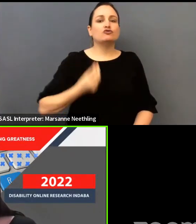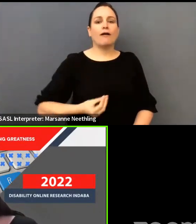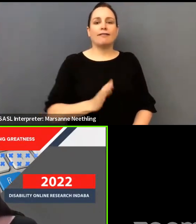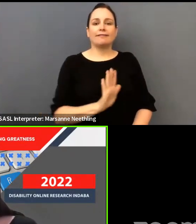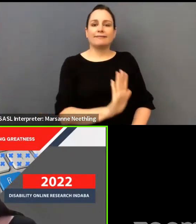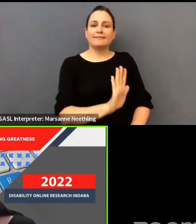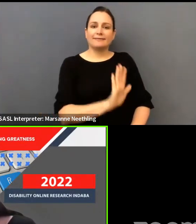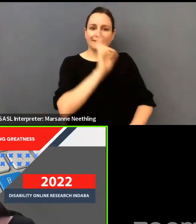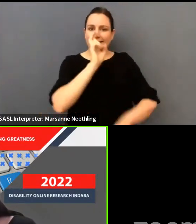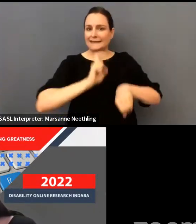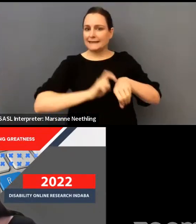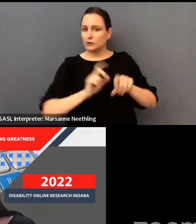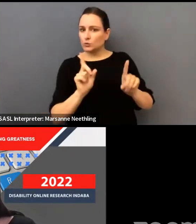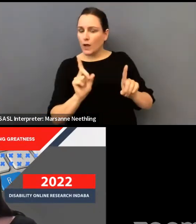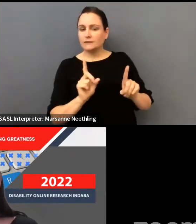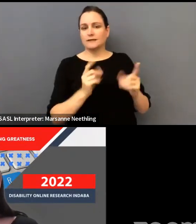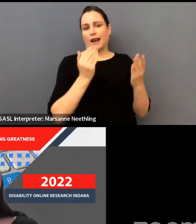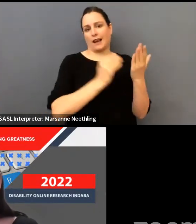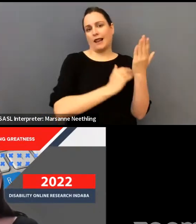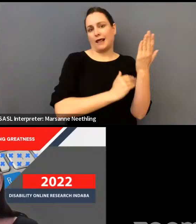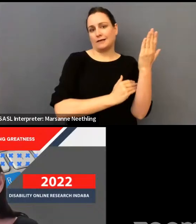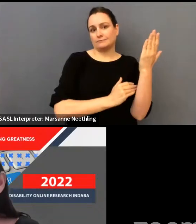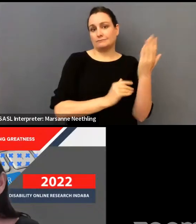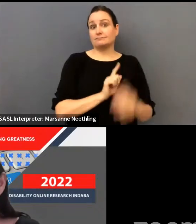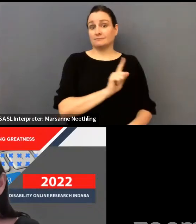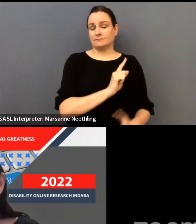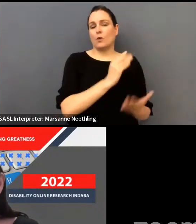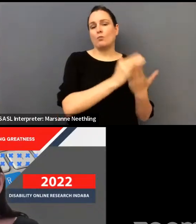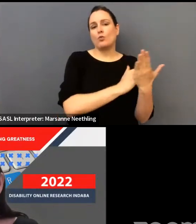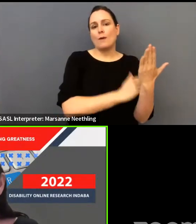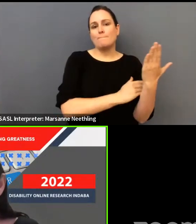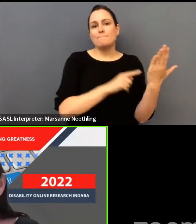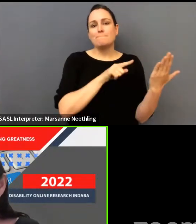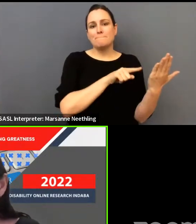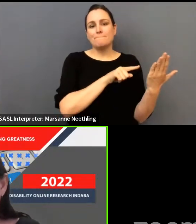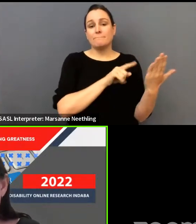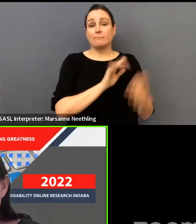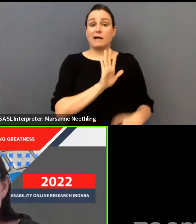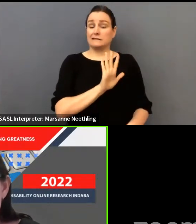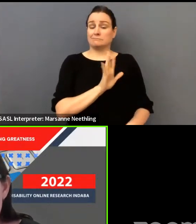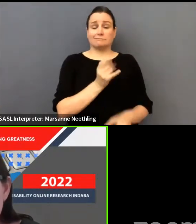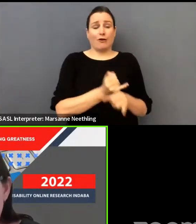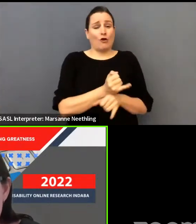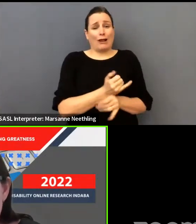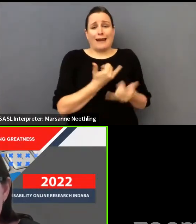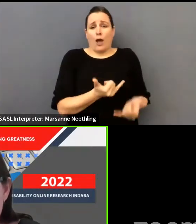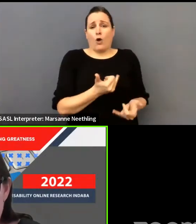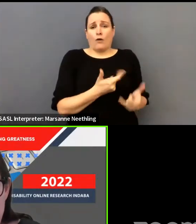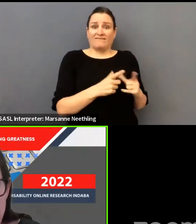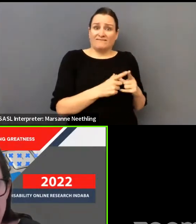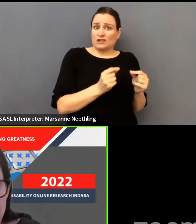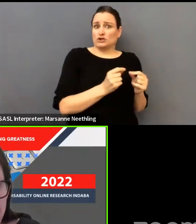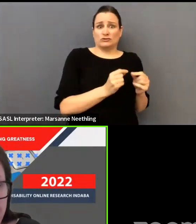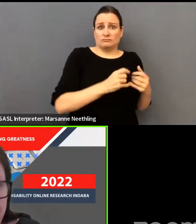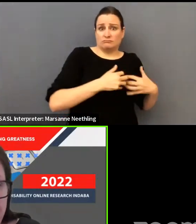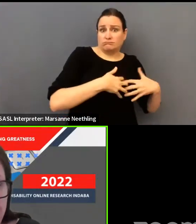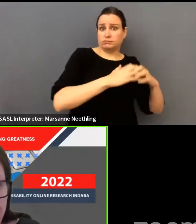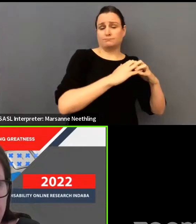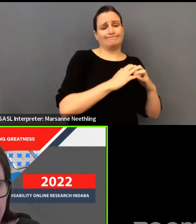deaf children as well as other disabilities in that program. But it's still in the very early stages as far as I'm aware.